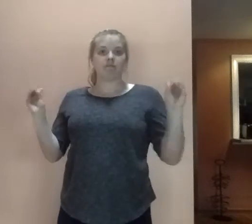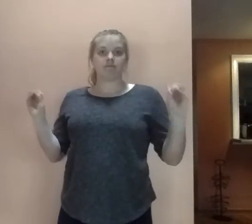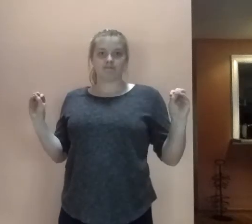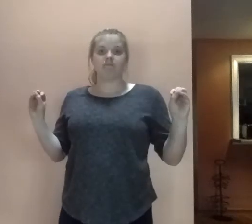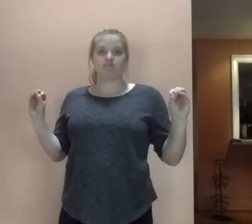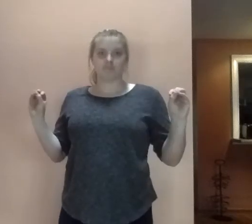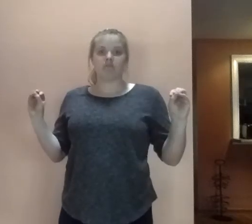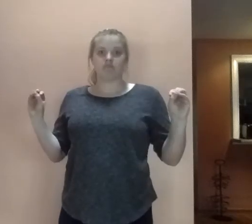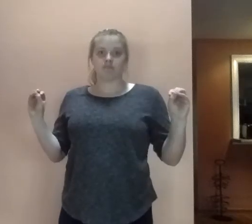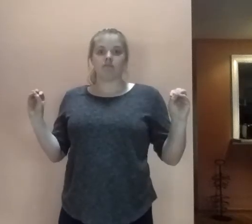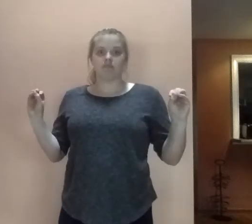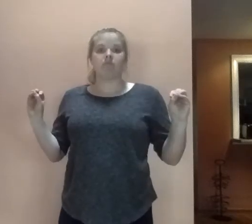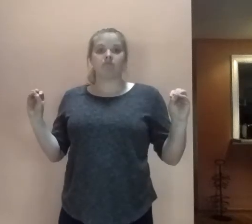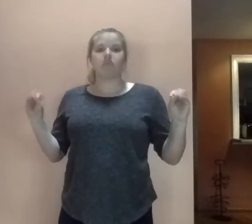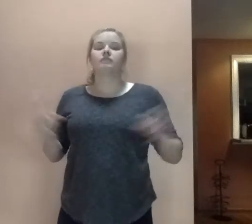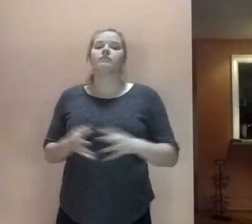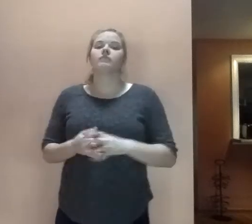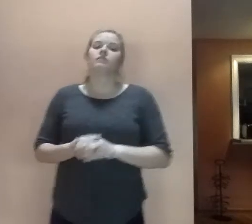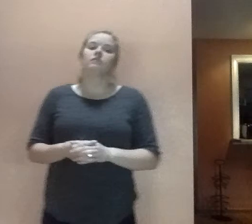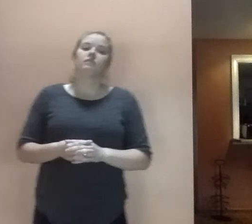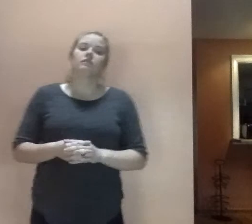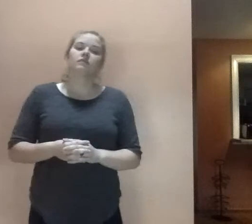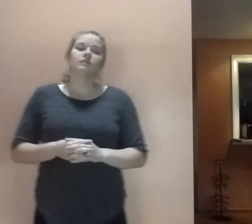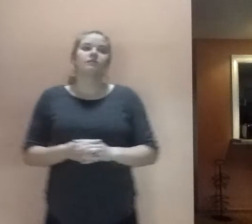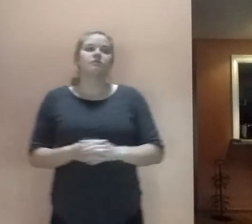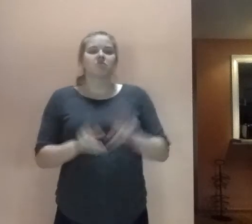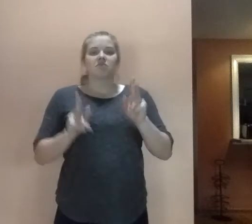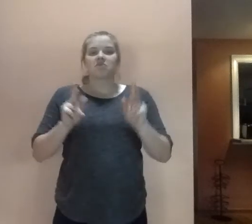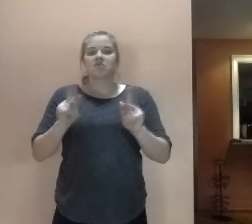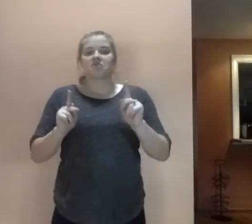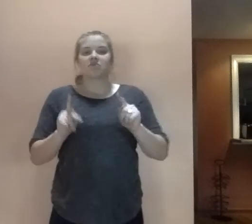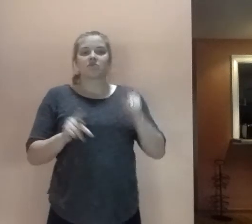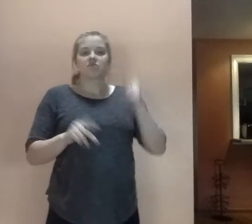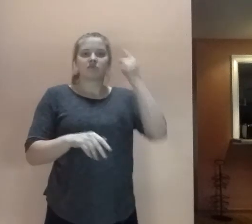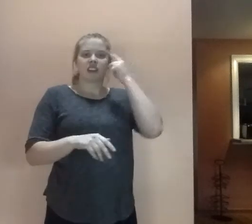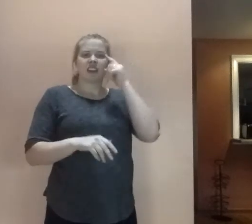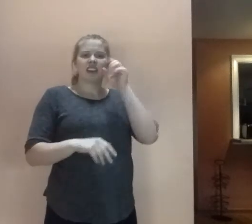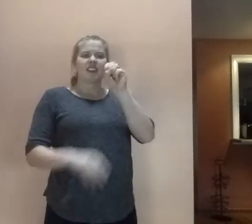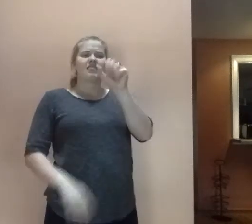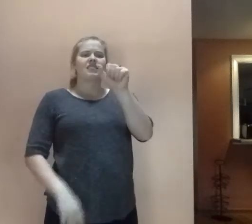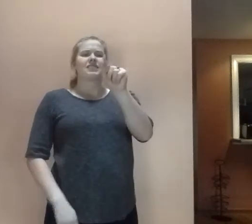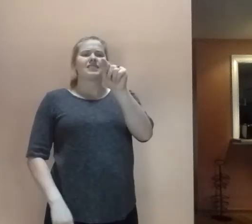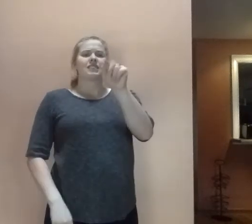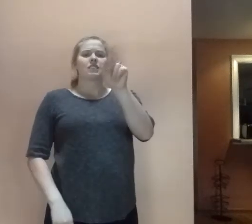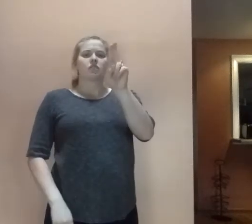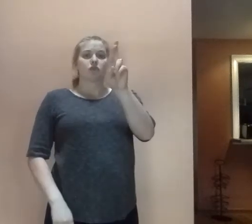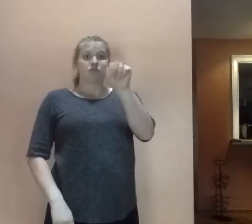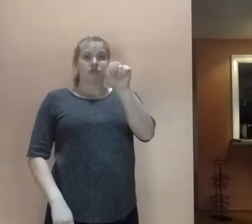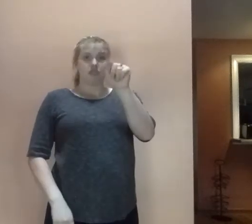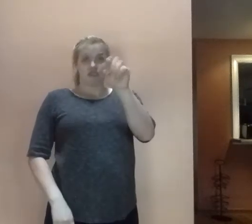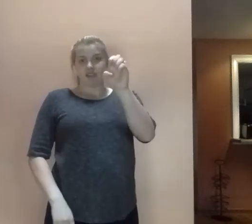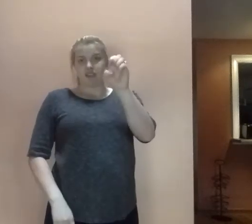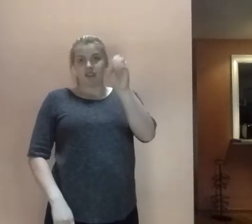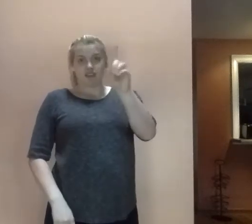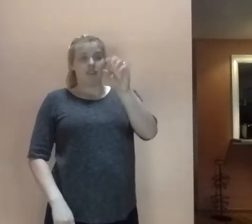an issue anymore. You know, these saturated fat studies that have come out trying to vindicate saturated fat, this is a campaign by the dairy industry, right? Number one source of